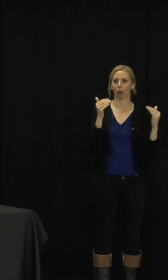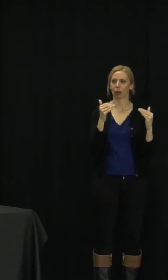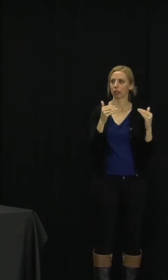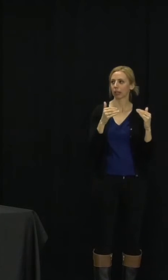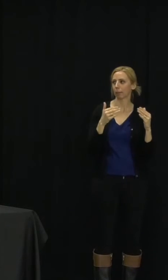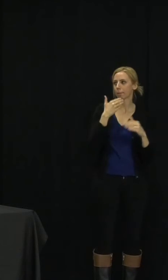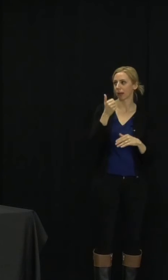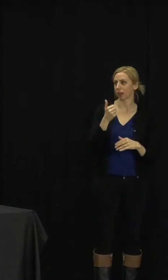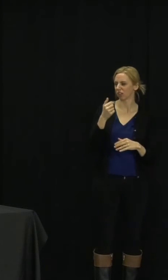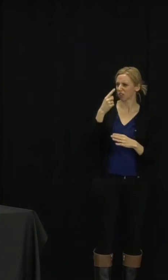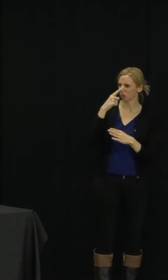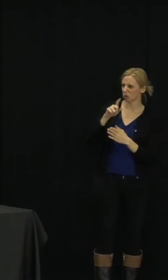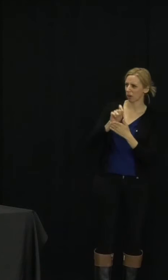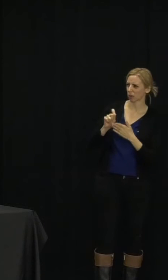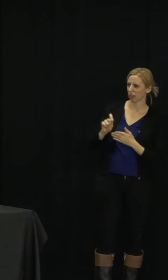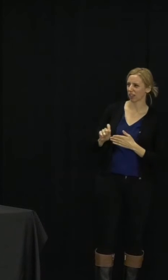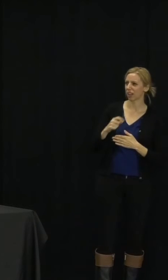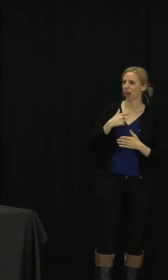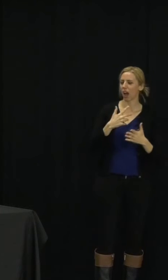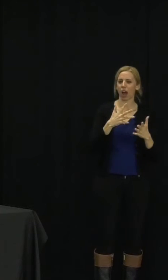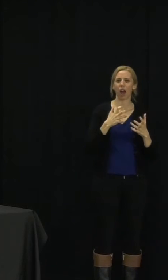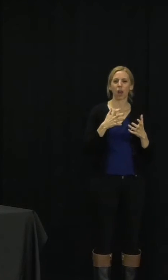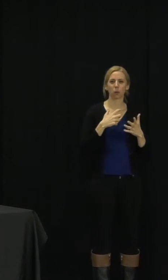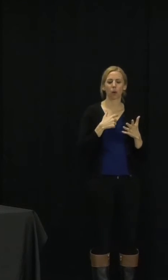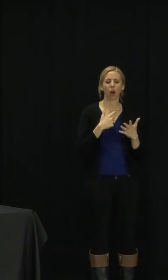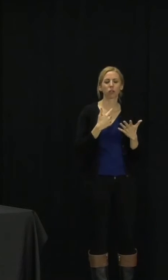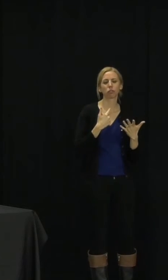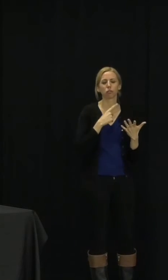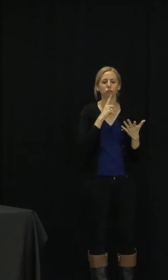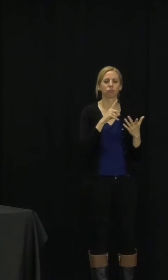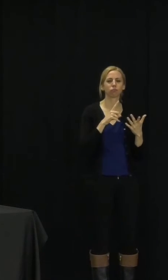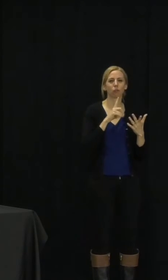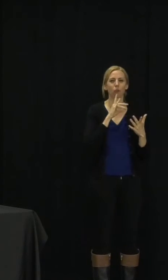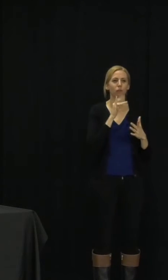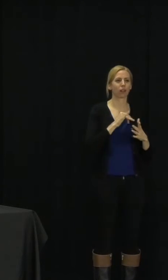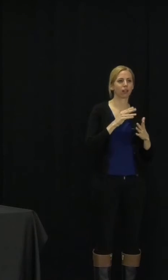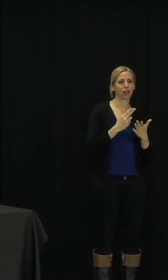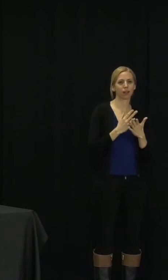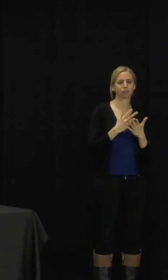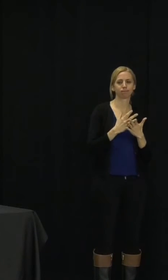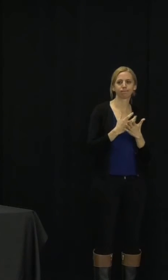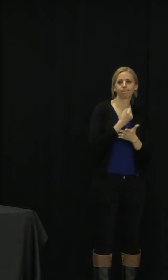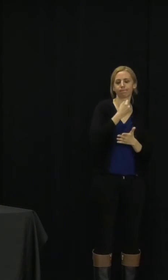aestrada@aaartsalliance.org. Excellent, thank you. Thank you, Andrea.